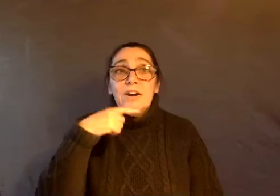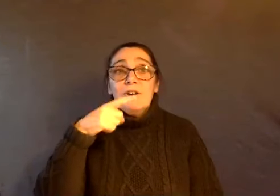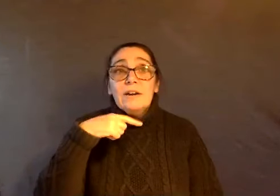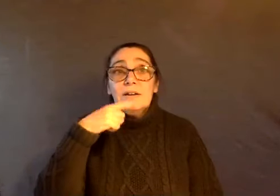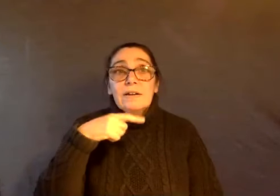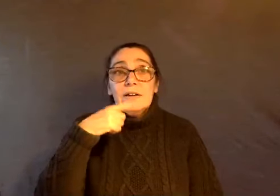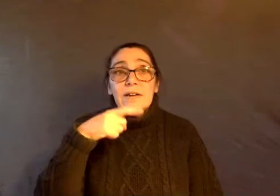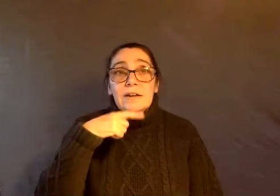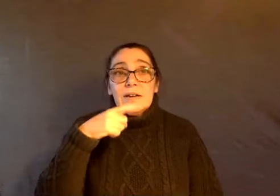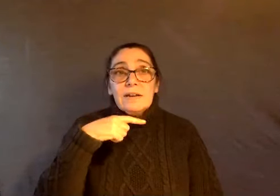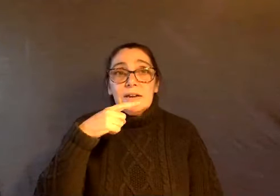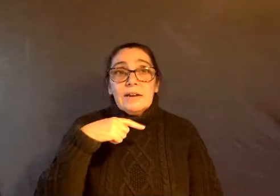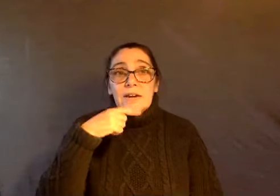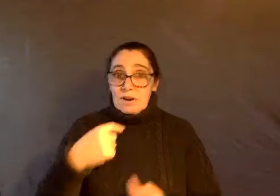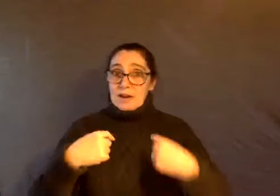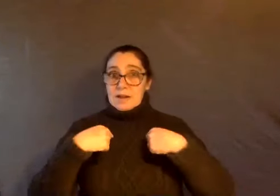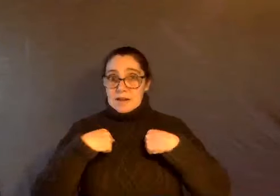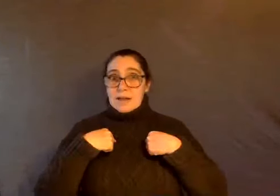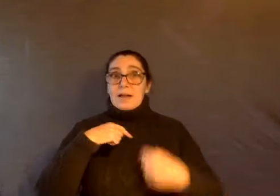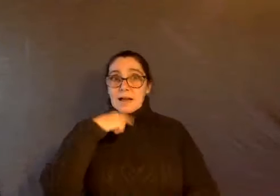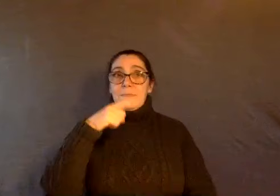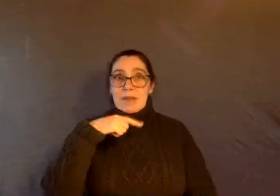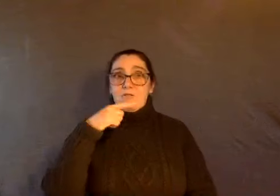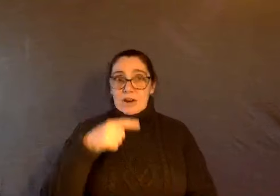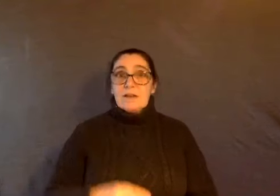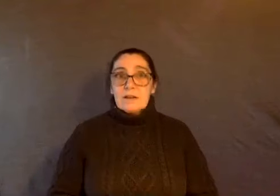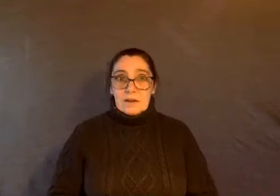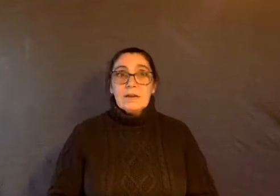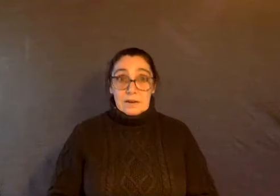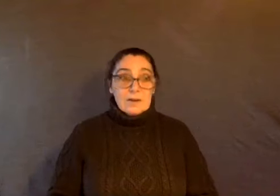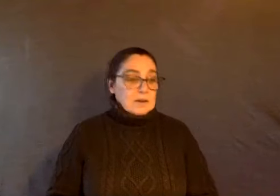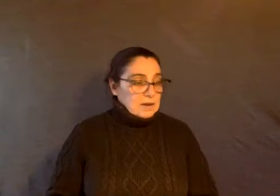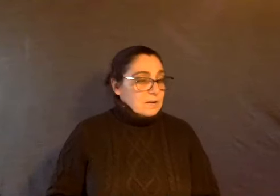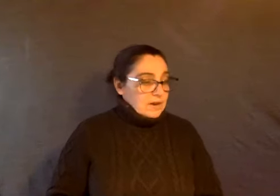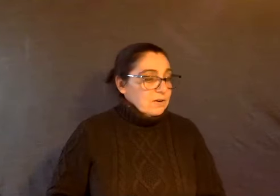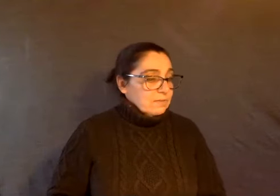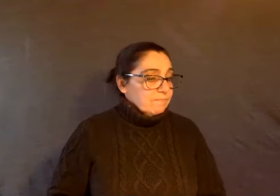hearing. Hearing. I'm hearing. Hearing.